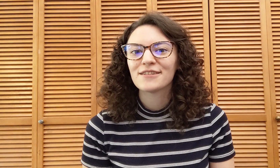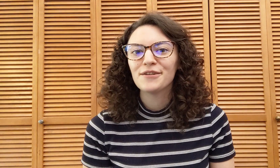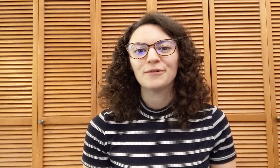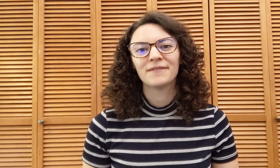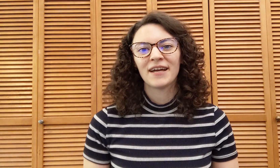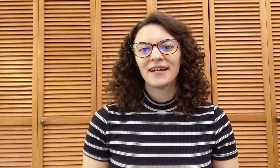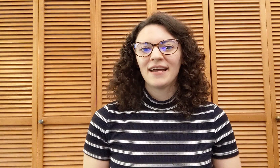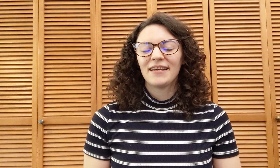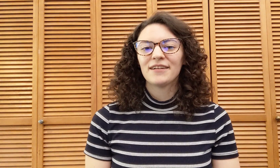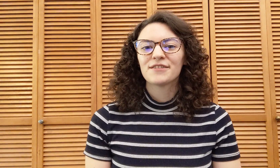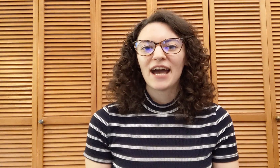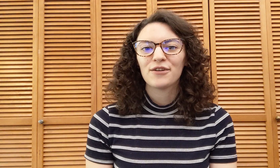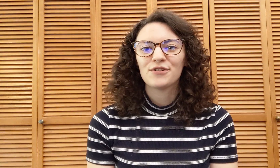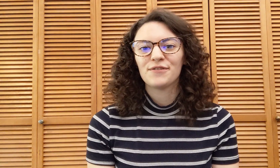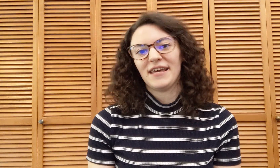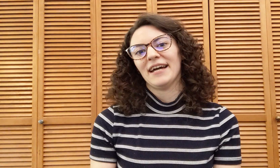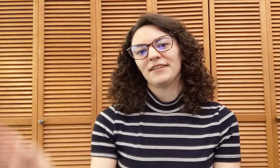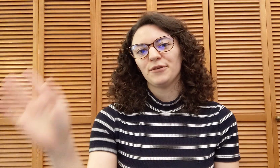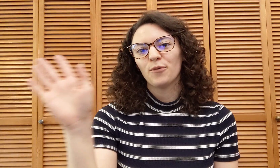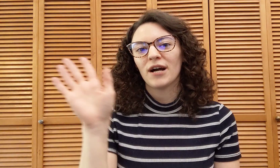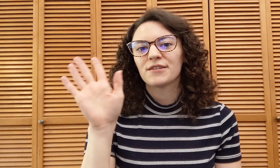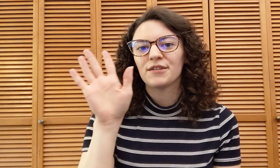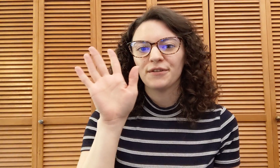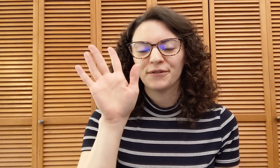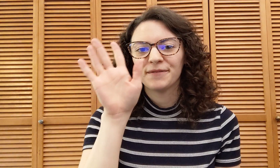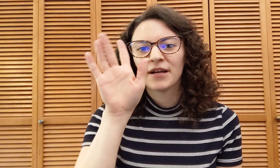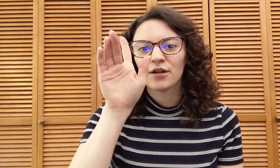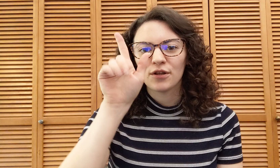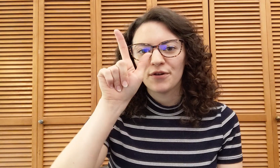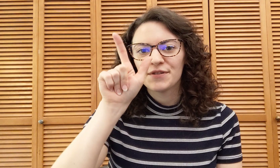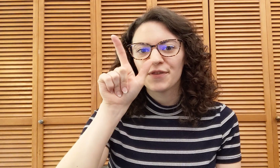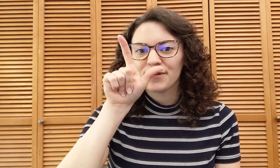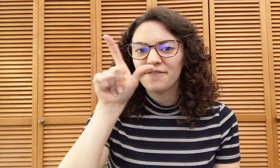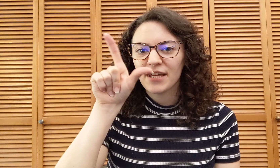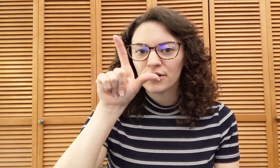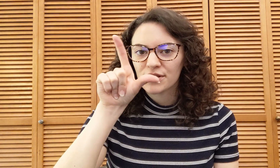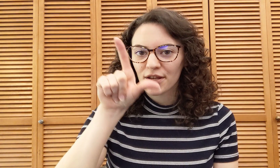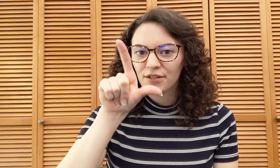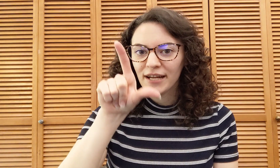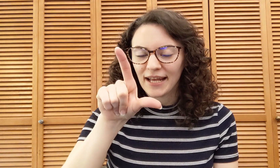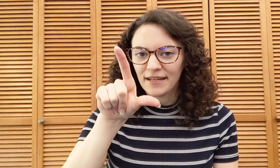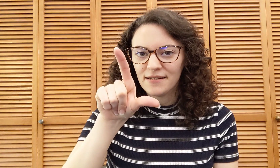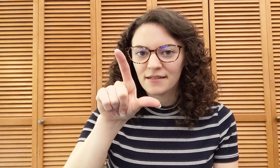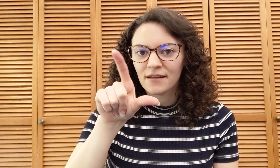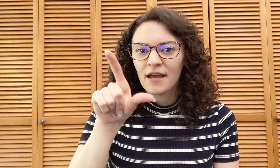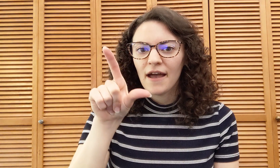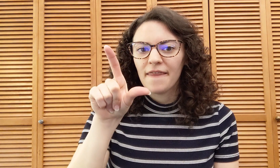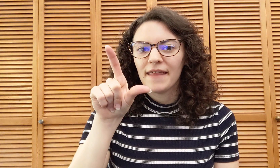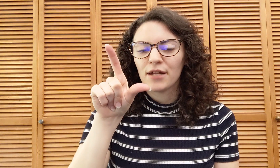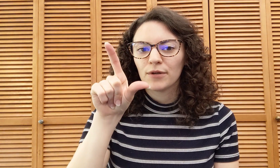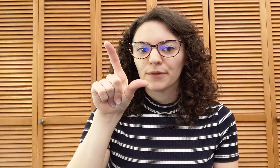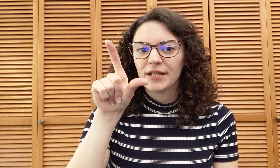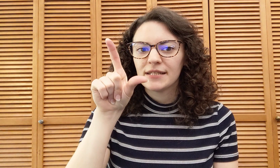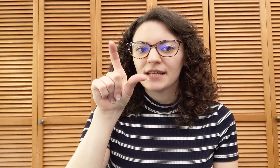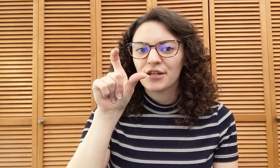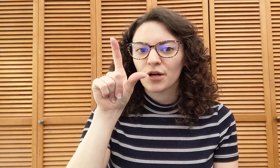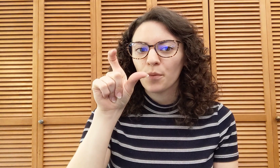too. Here's how you do that. You want to close three fingers on your hand, and then we're going to touch our